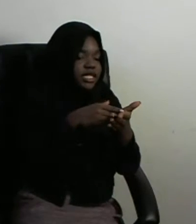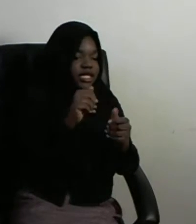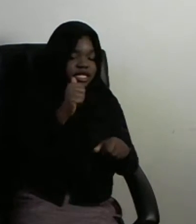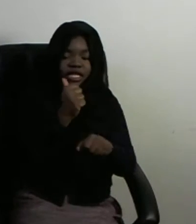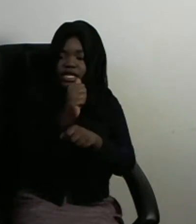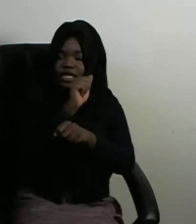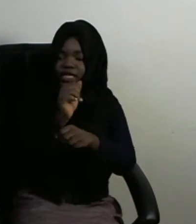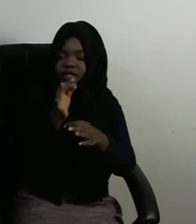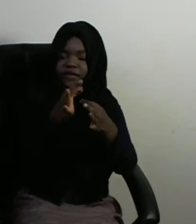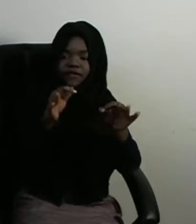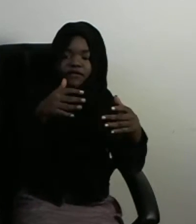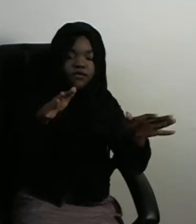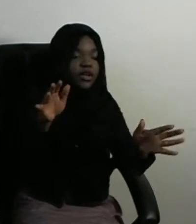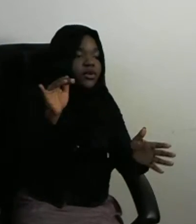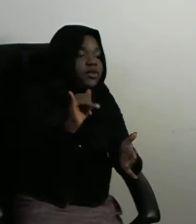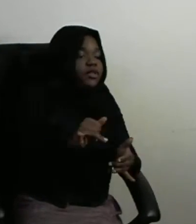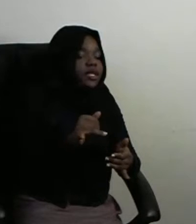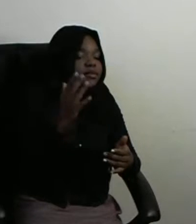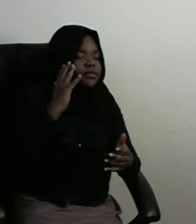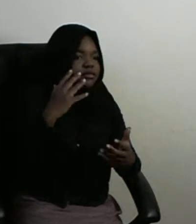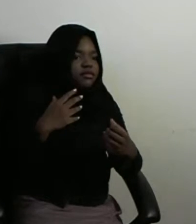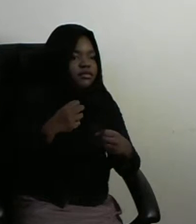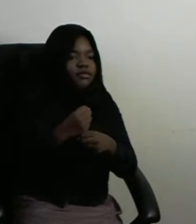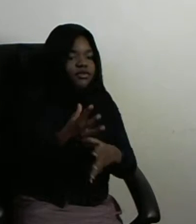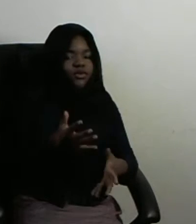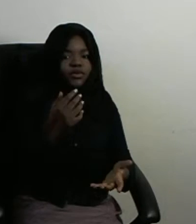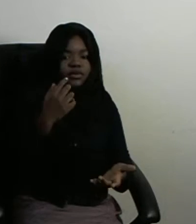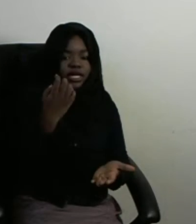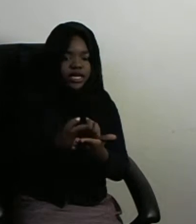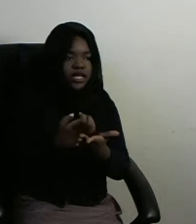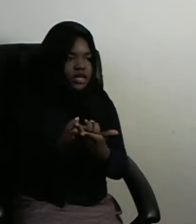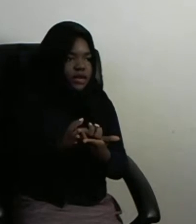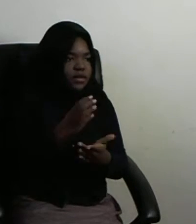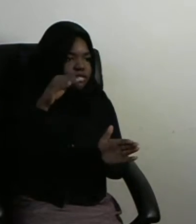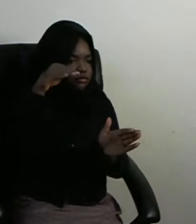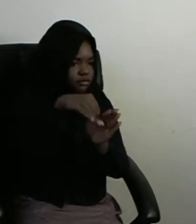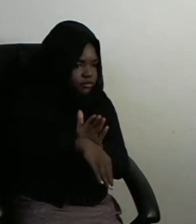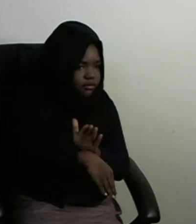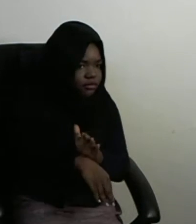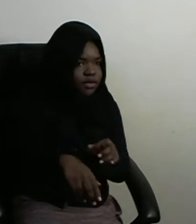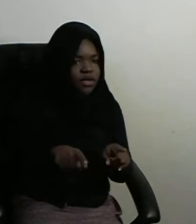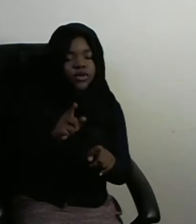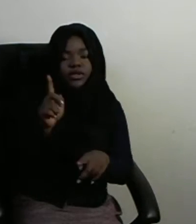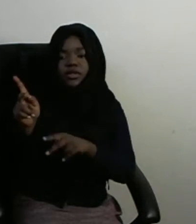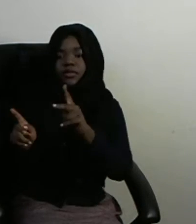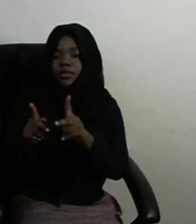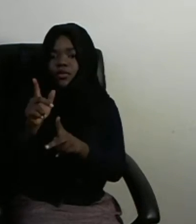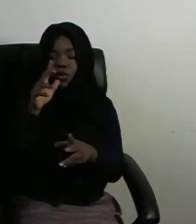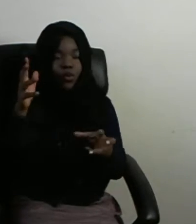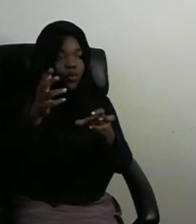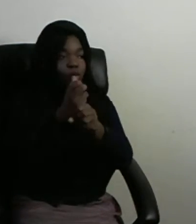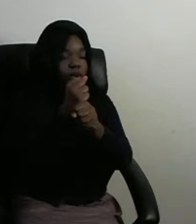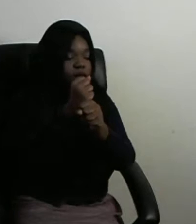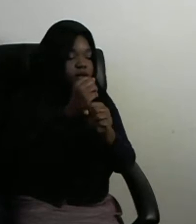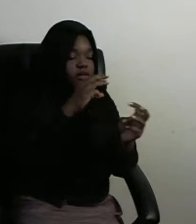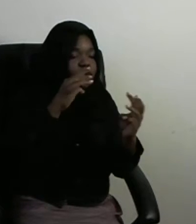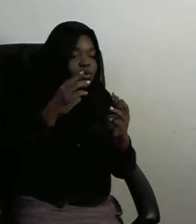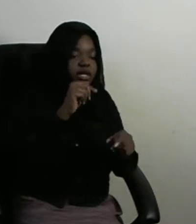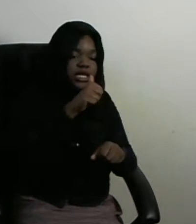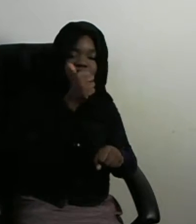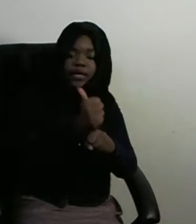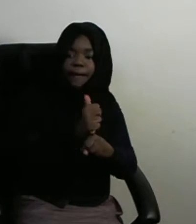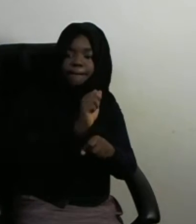slaves free were the devastation of the economic market, but the others who won the battle, they